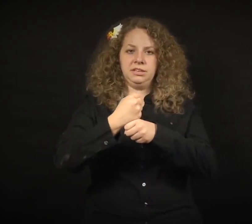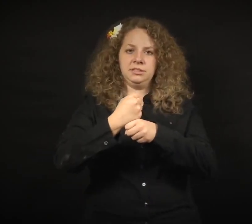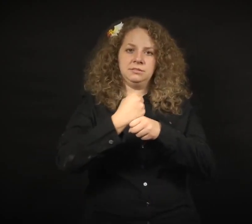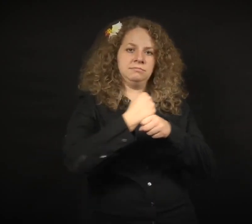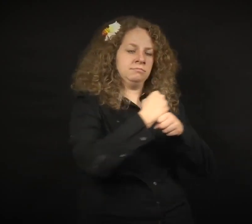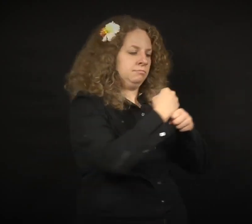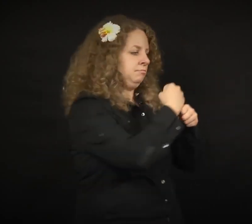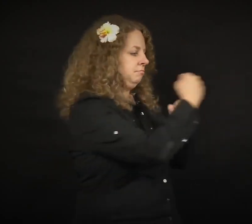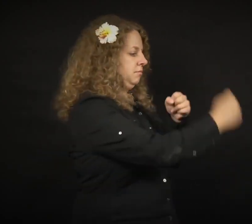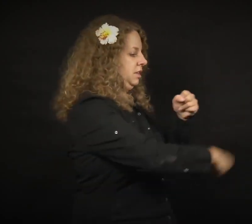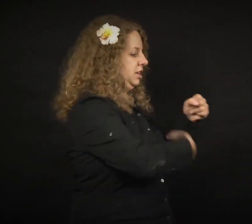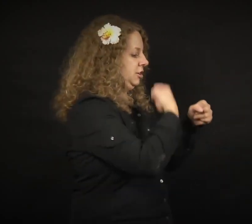place. Year,